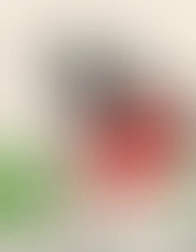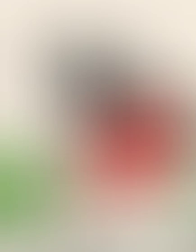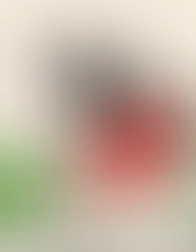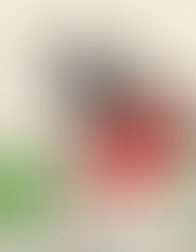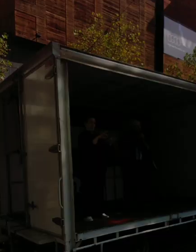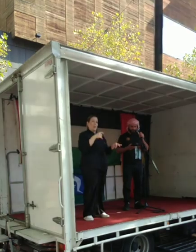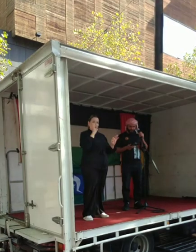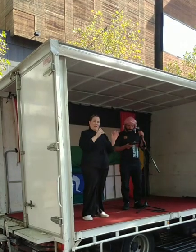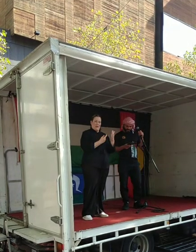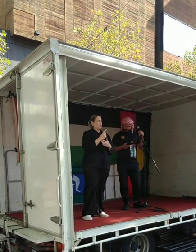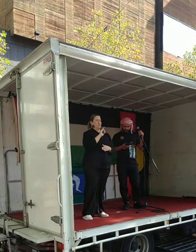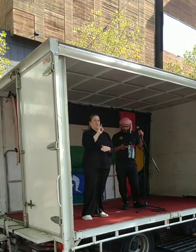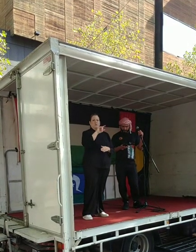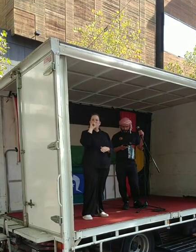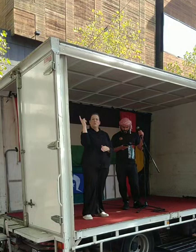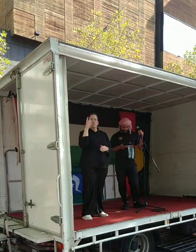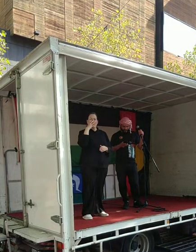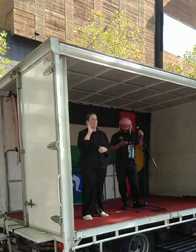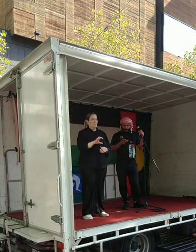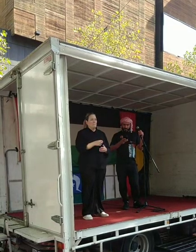Nothing has happened.